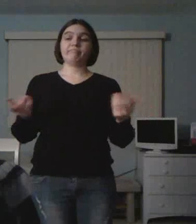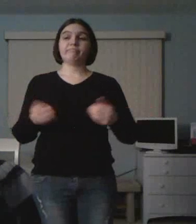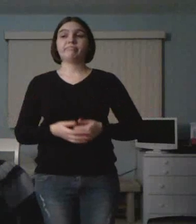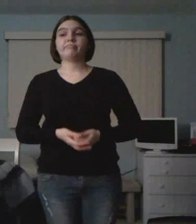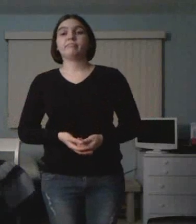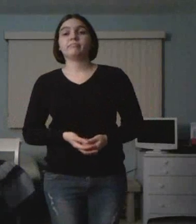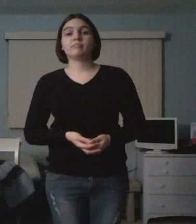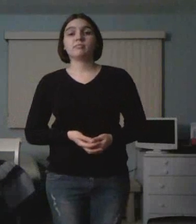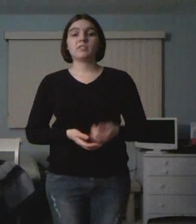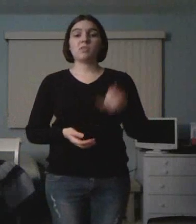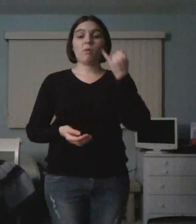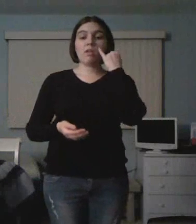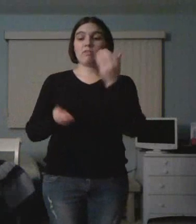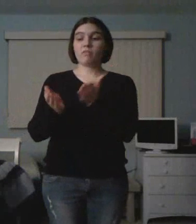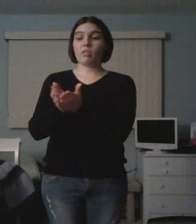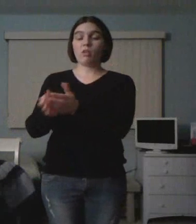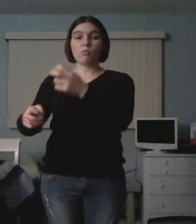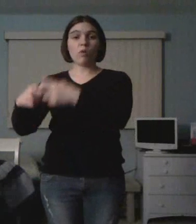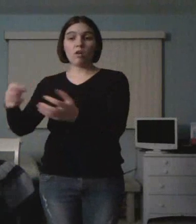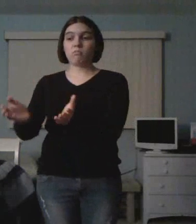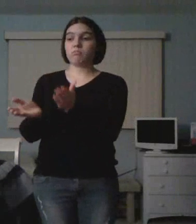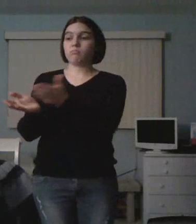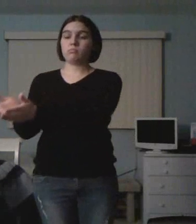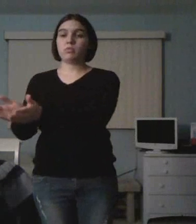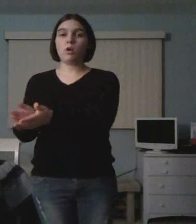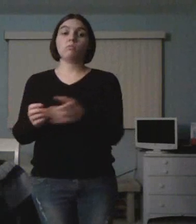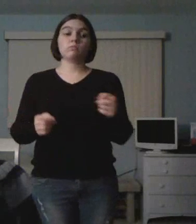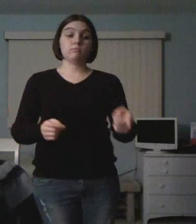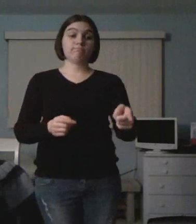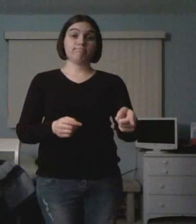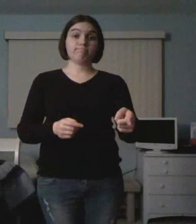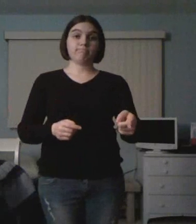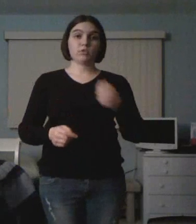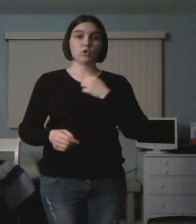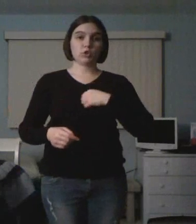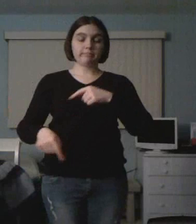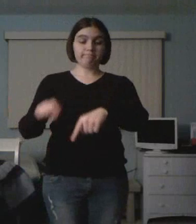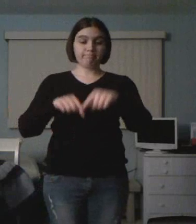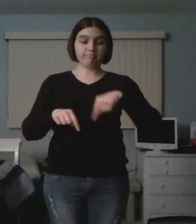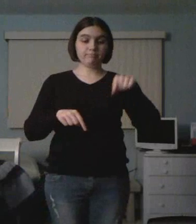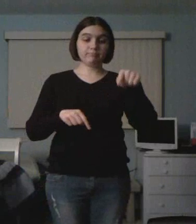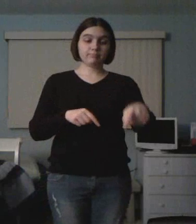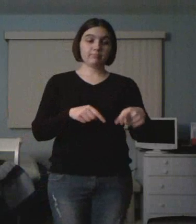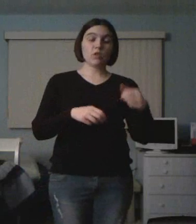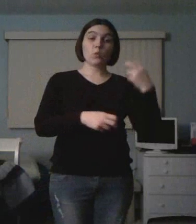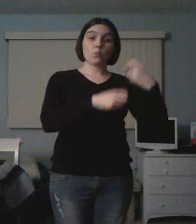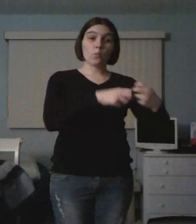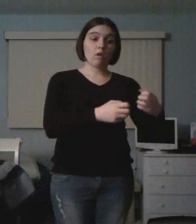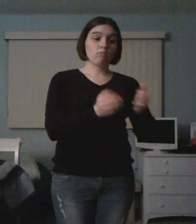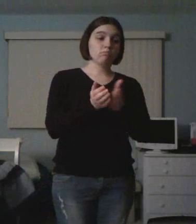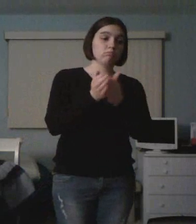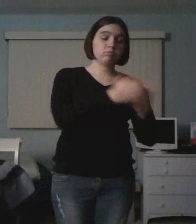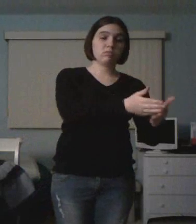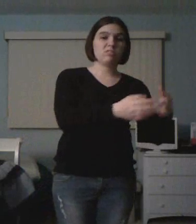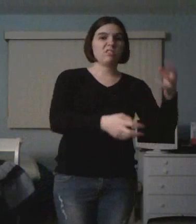and patch it. Fiberglass, very similar characteristics as far as the layout of the hull. You can form it in nice